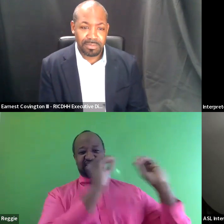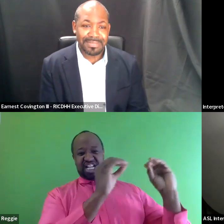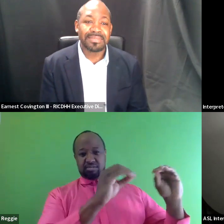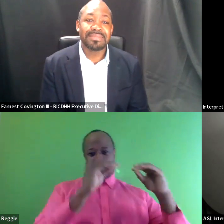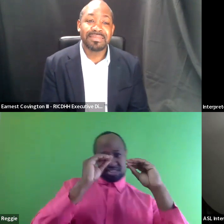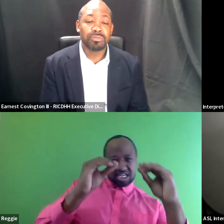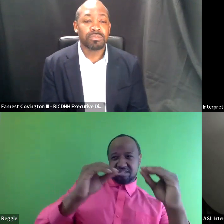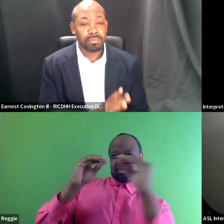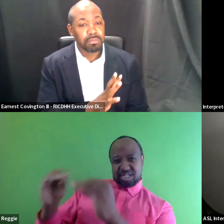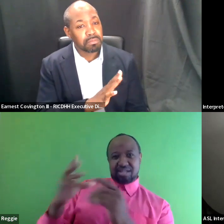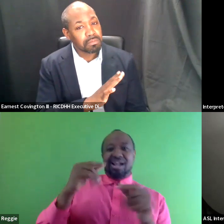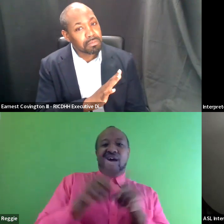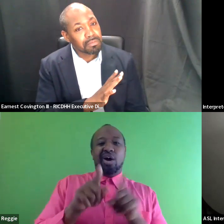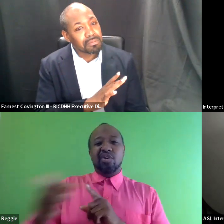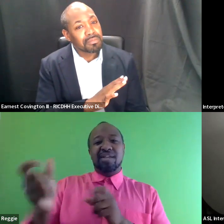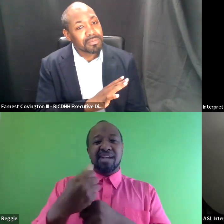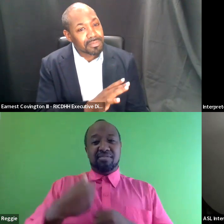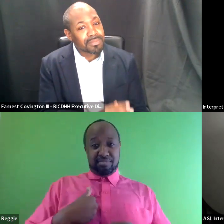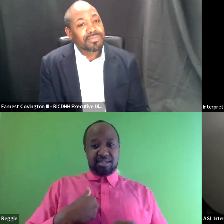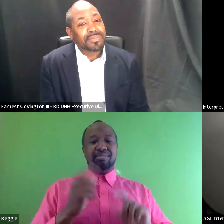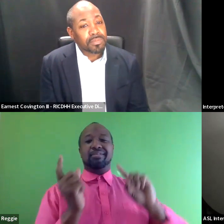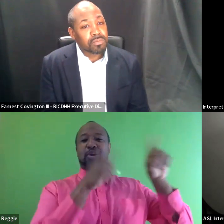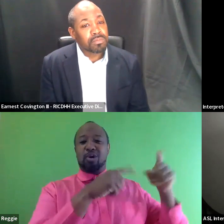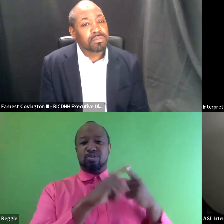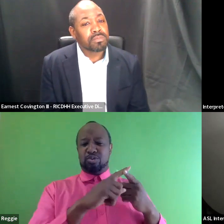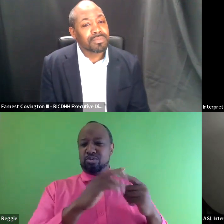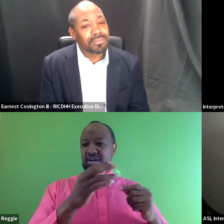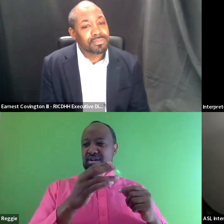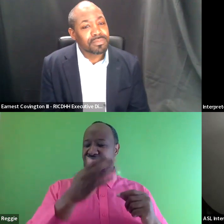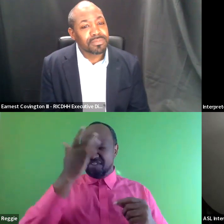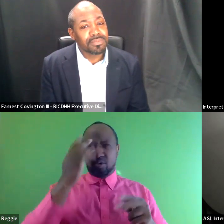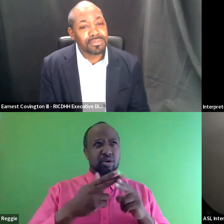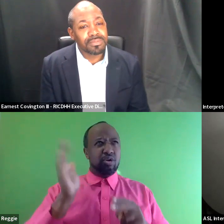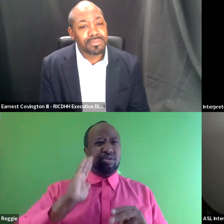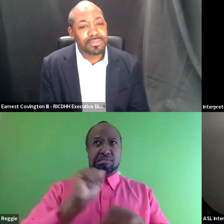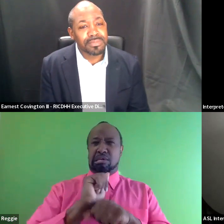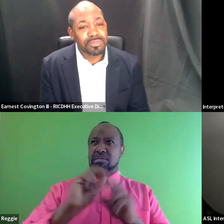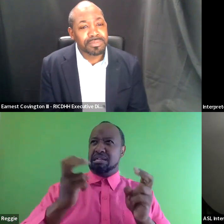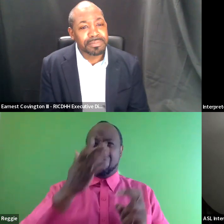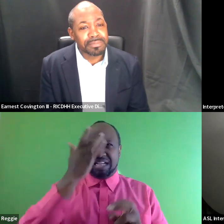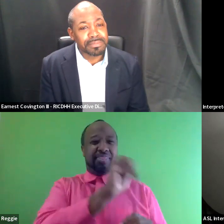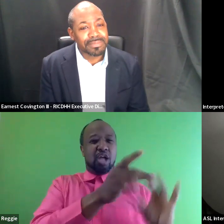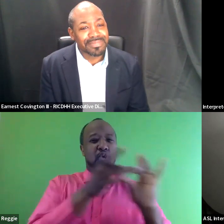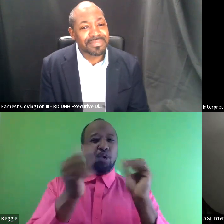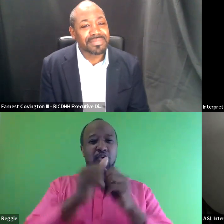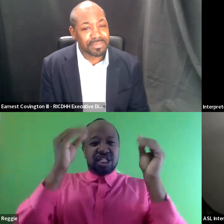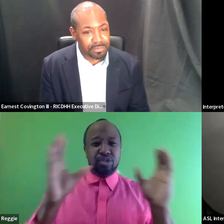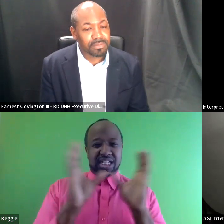math classes and observed those teachers and how they taught. And then I forgot what it